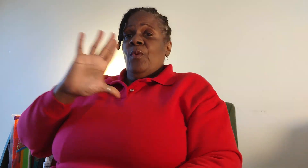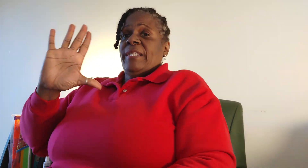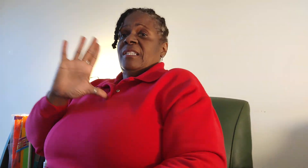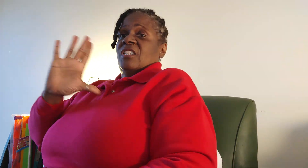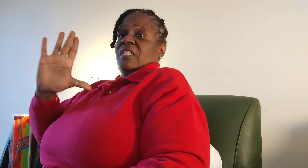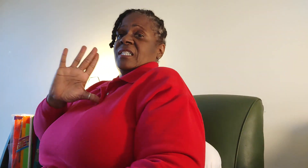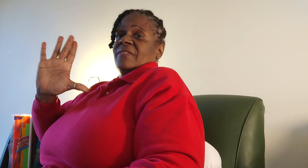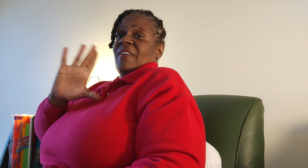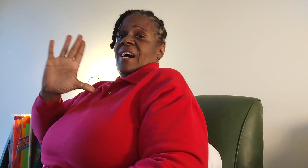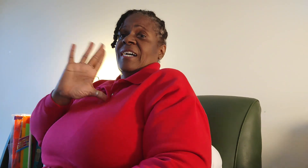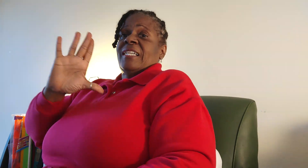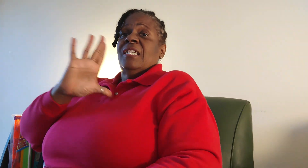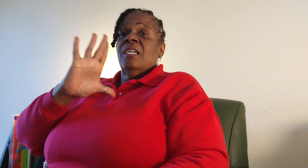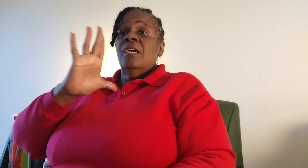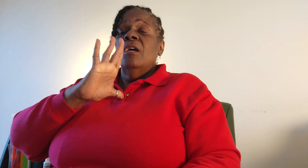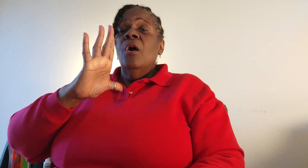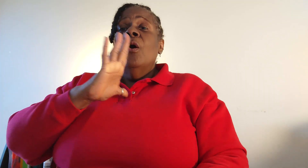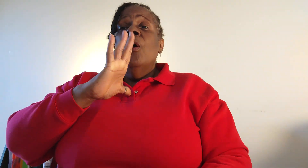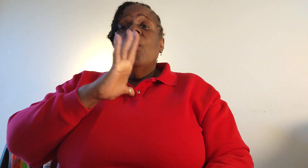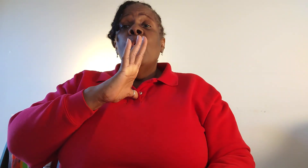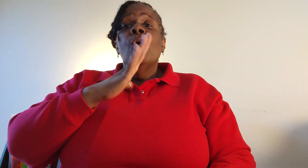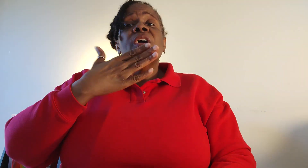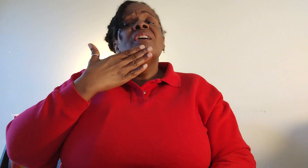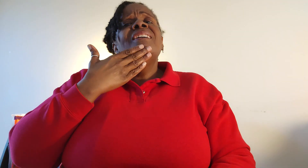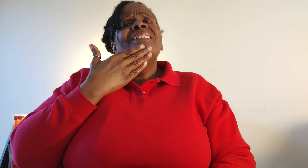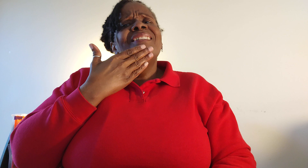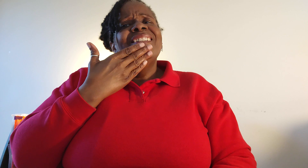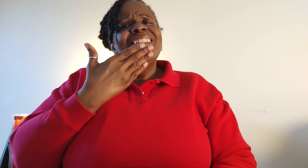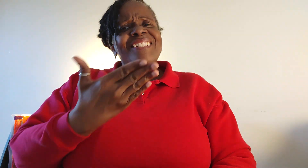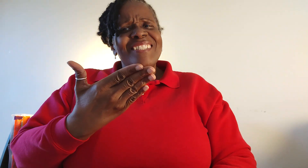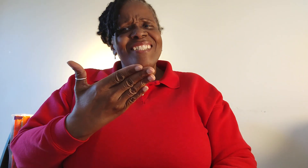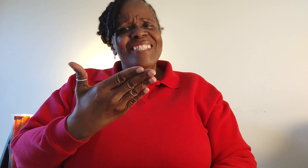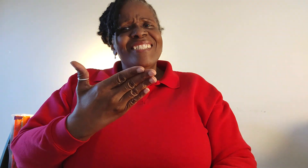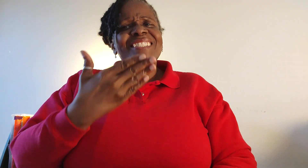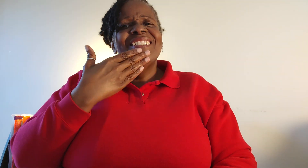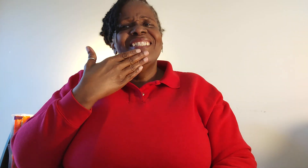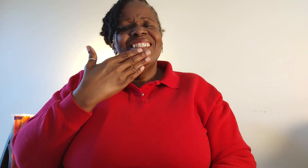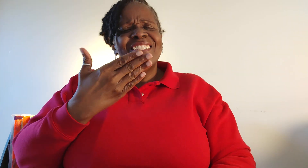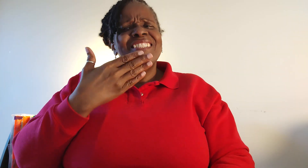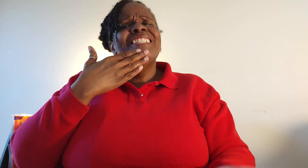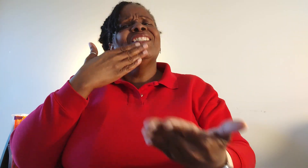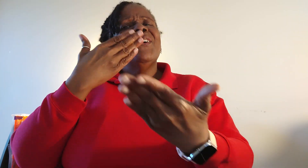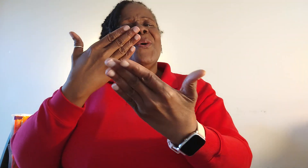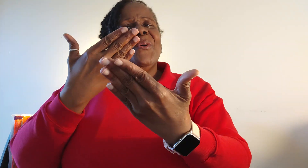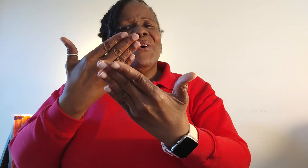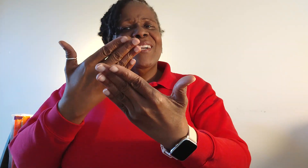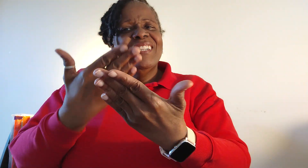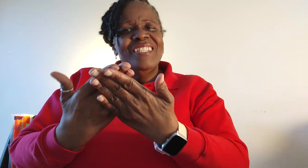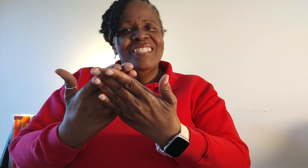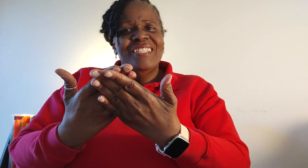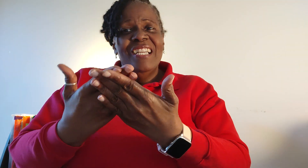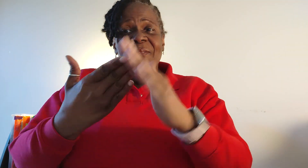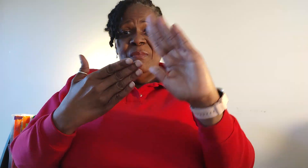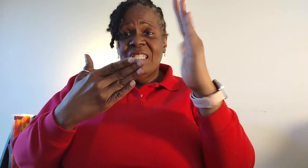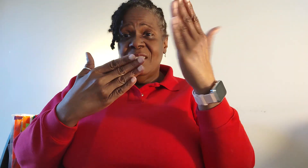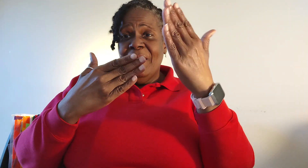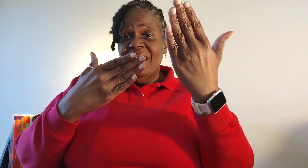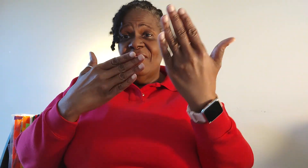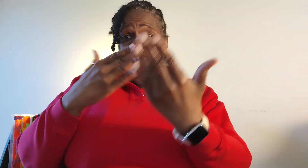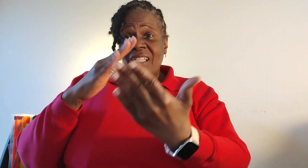at the chest. Fine. Or good. Good. Or good. This is my left hand because